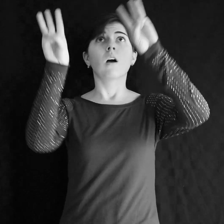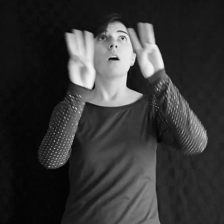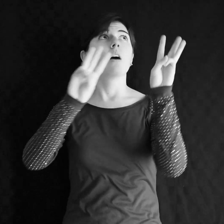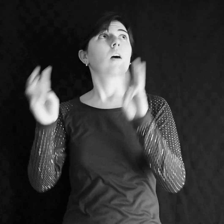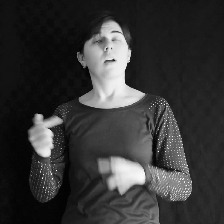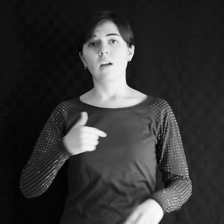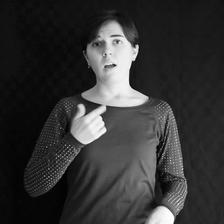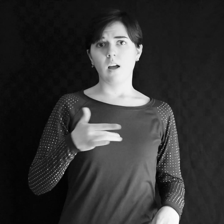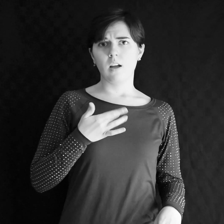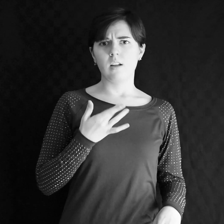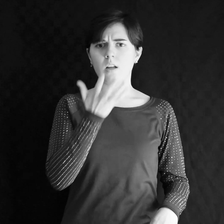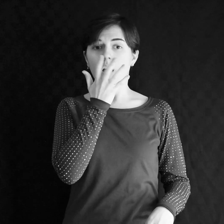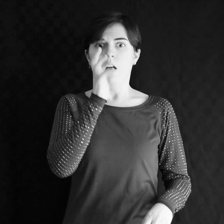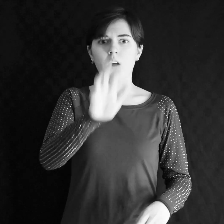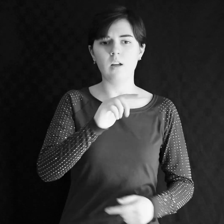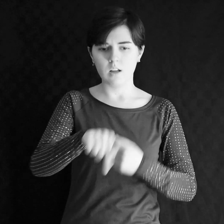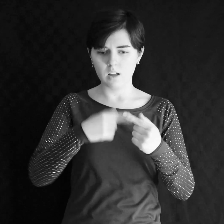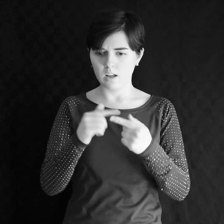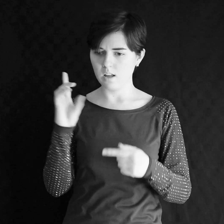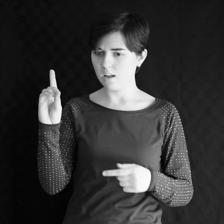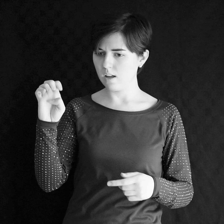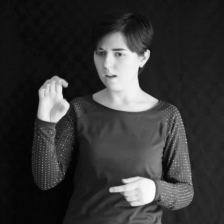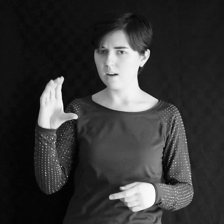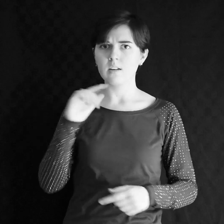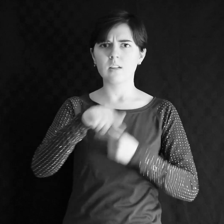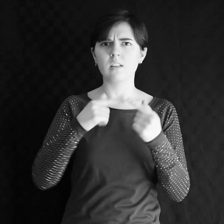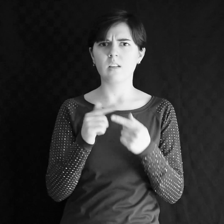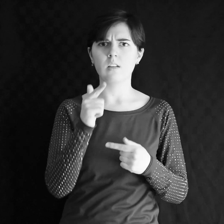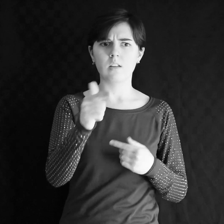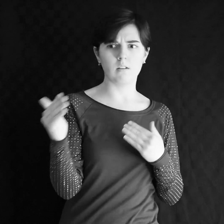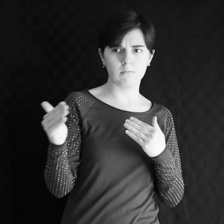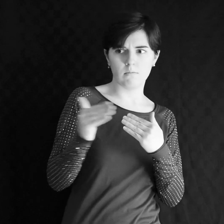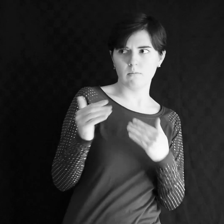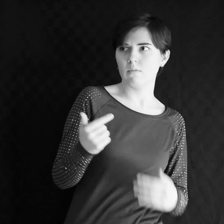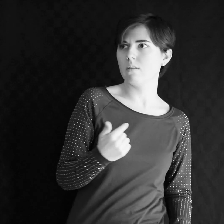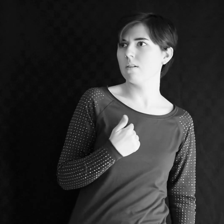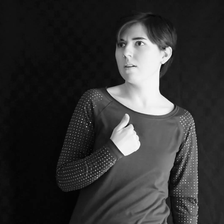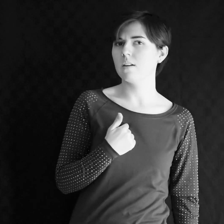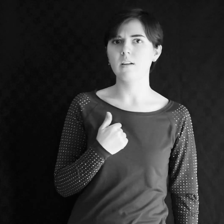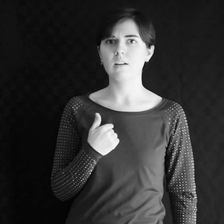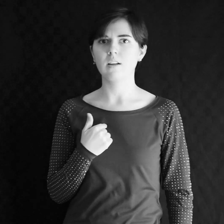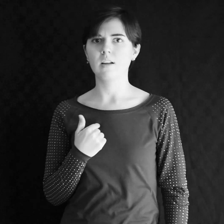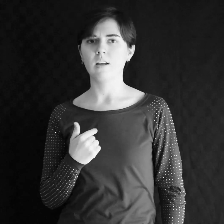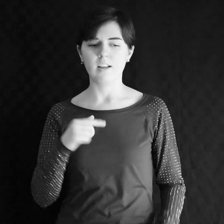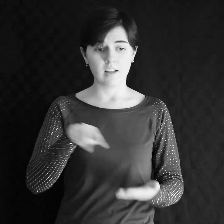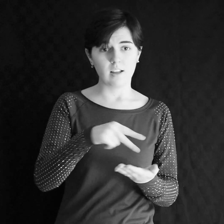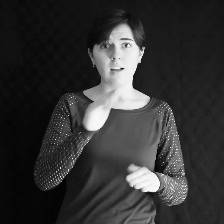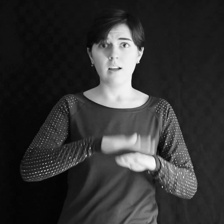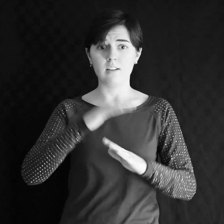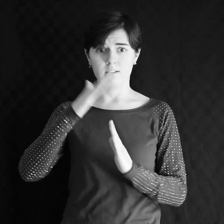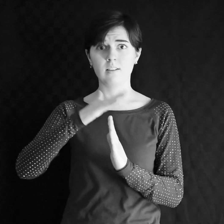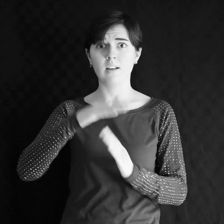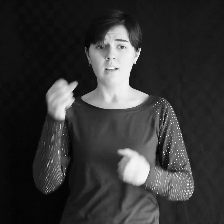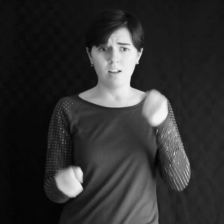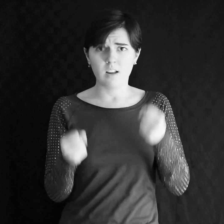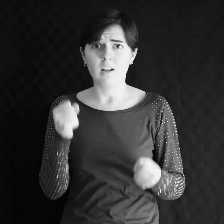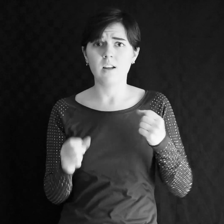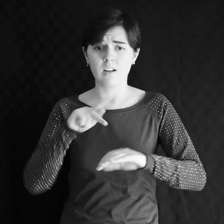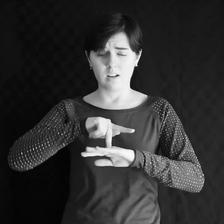weather, yeah. I'm feeling heat in December when you found me. I've been dancing on top of